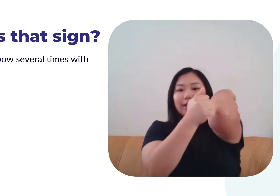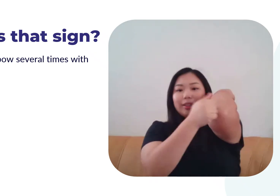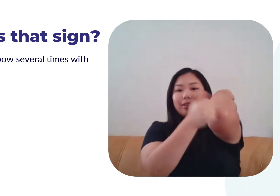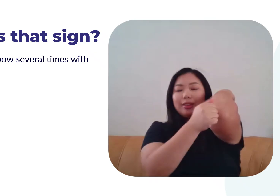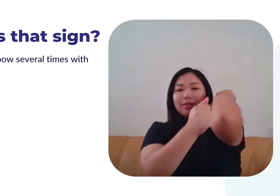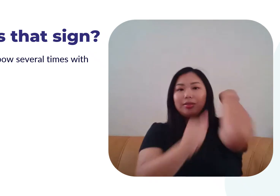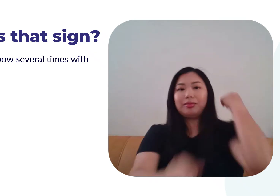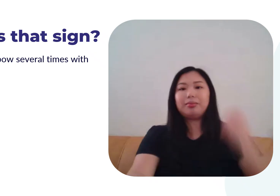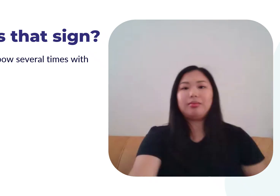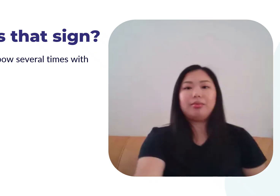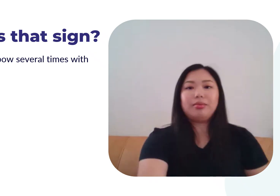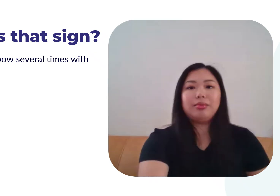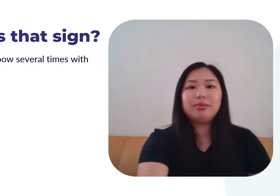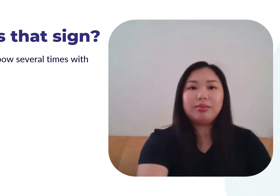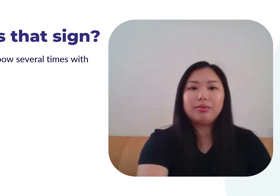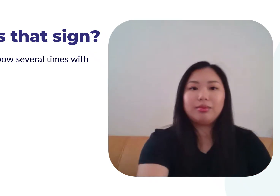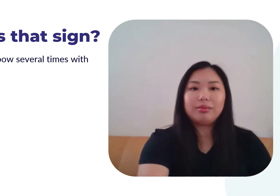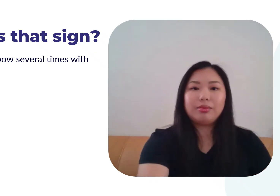Cracker.